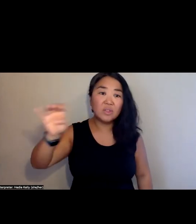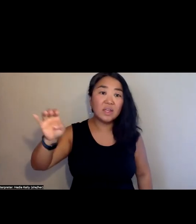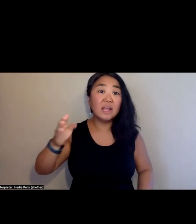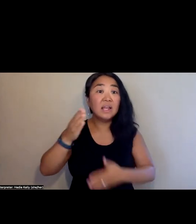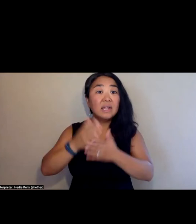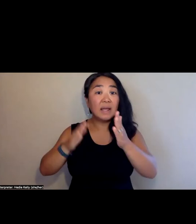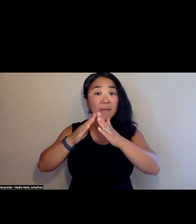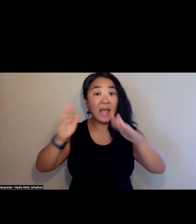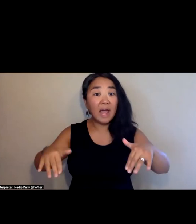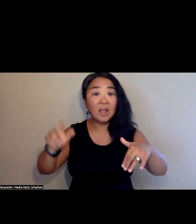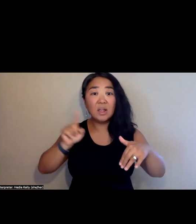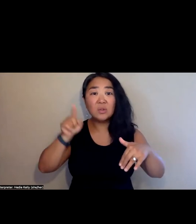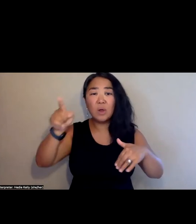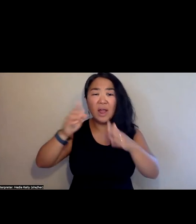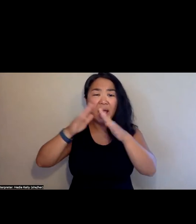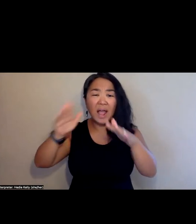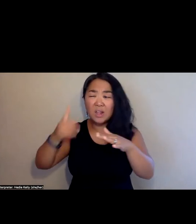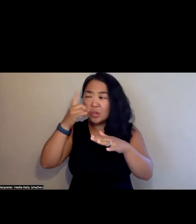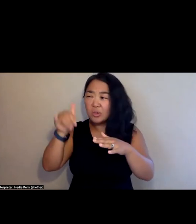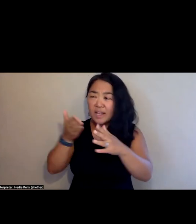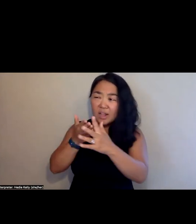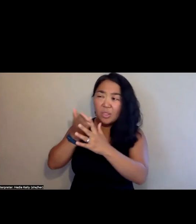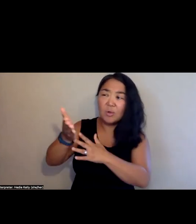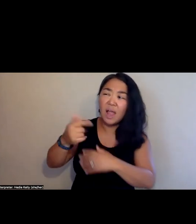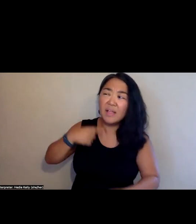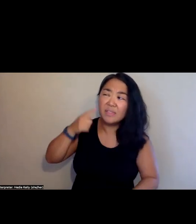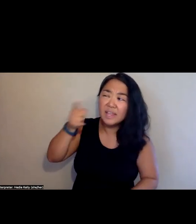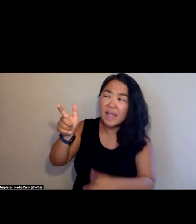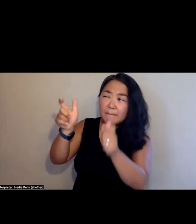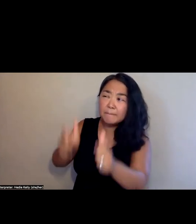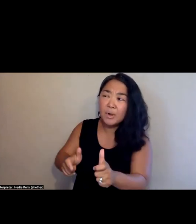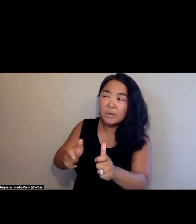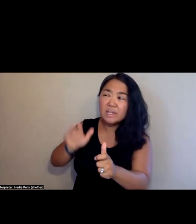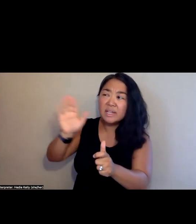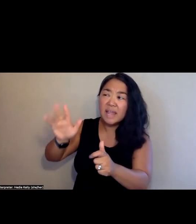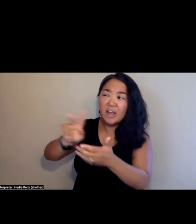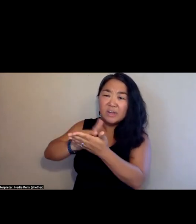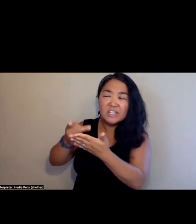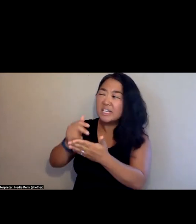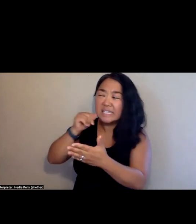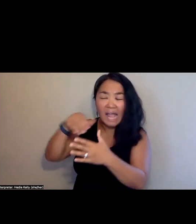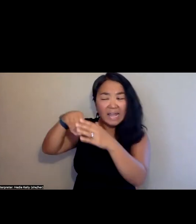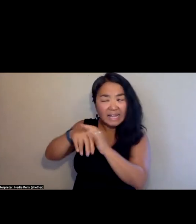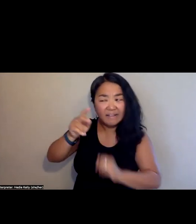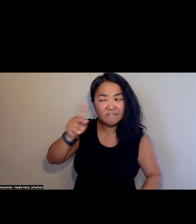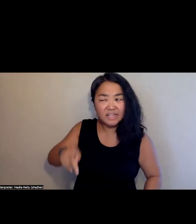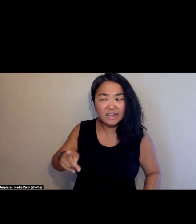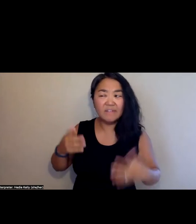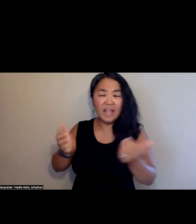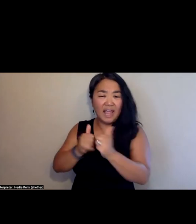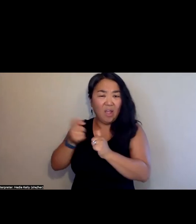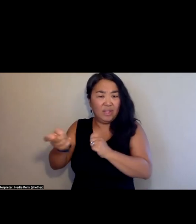right through them. If you look at the map up close, you're like, I think that person's kitchen is not in Philadelphia. I'm not sure how they deal with plumbing repairs